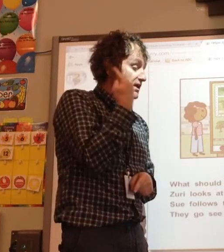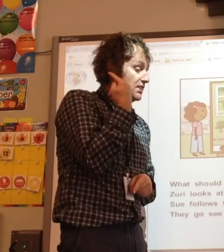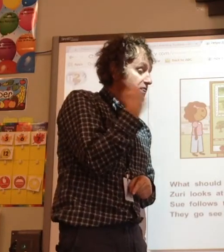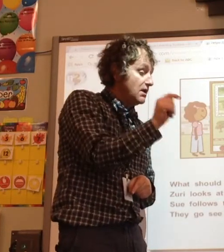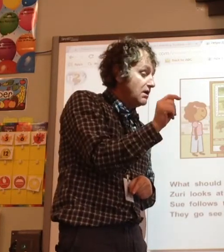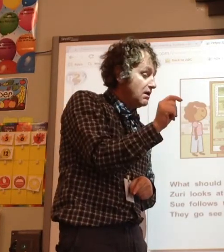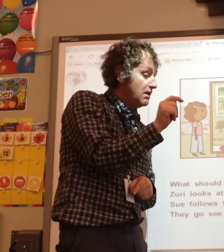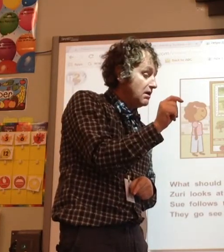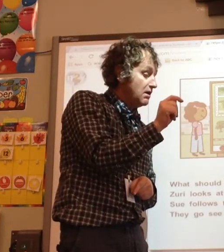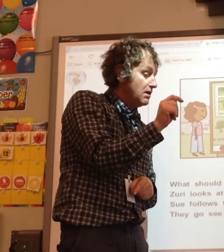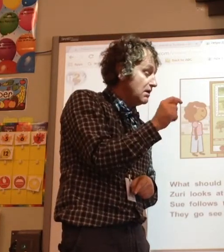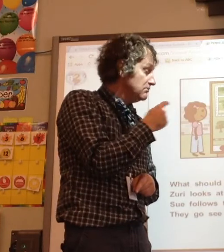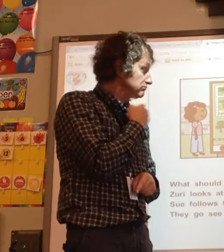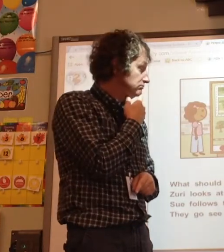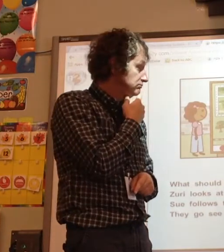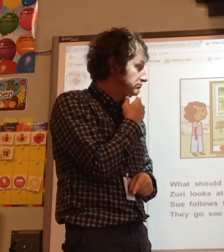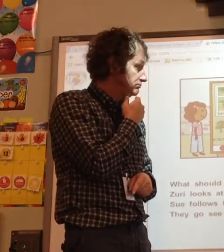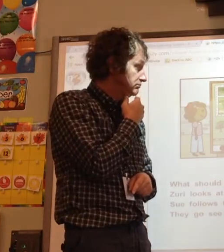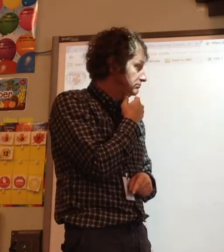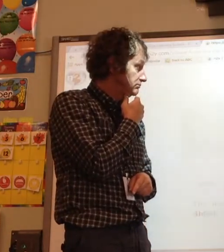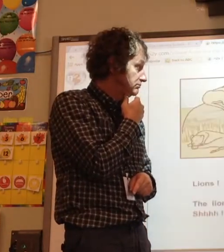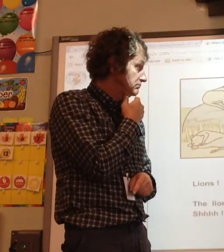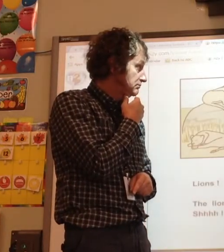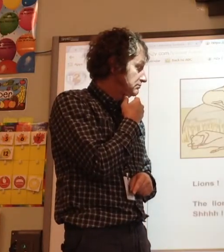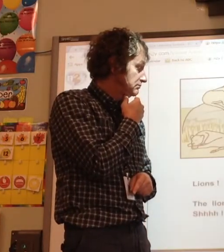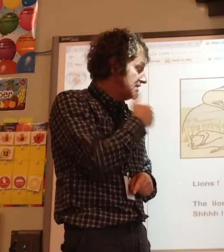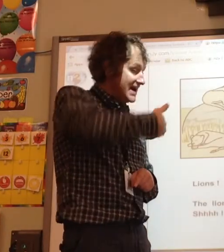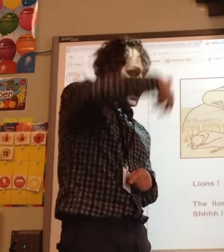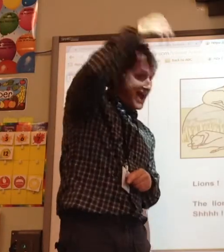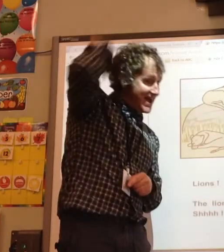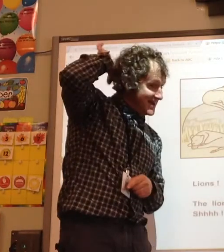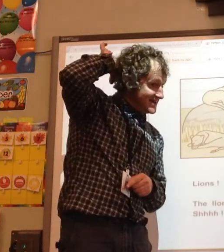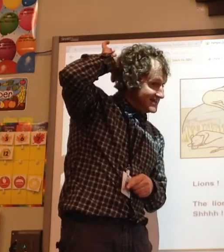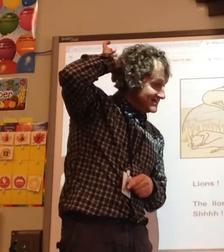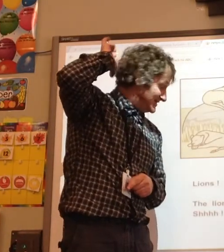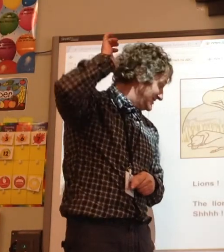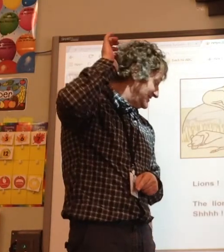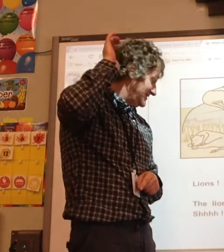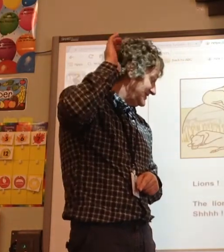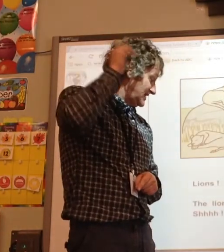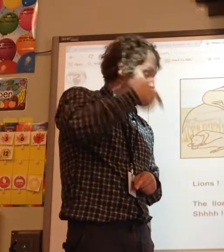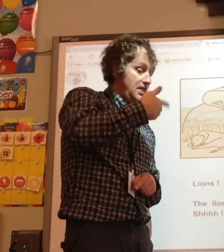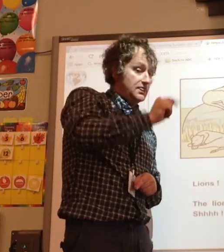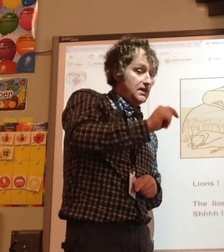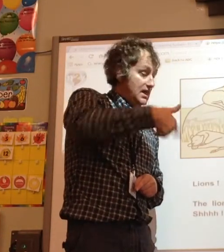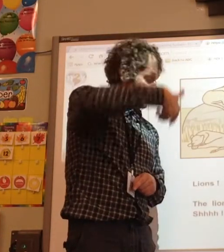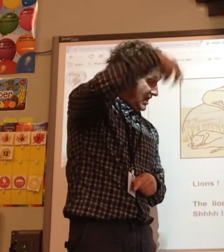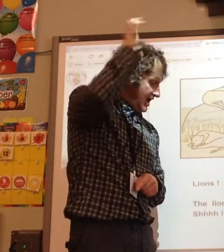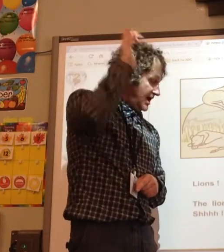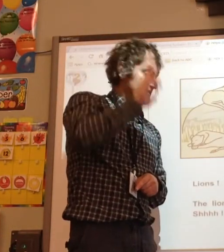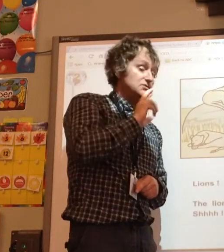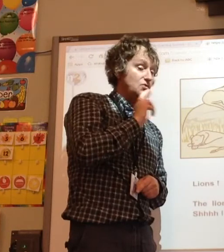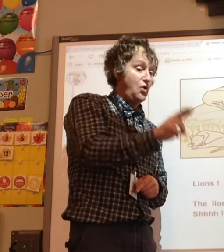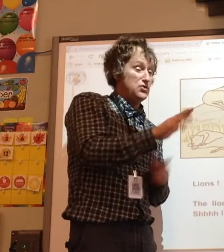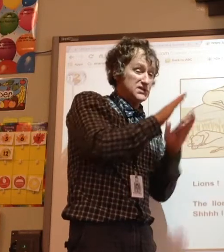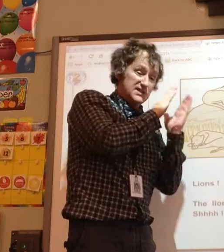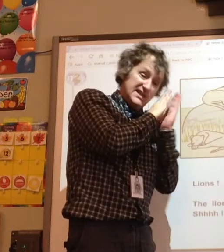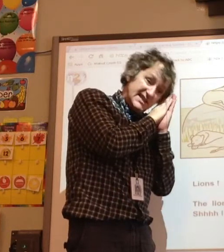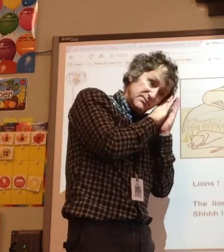the lions. The lions are sleeping.